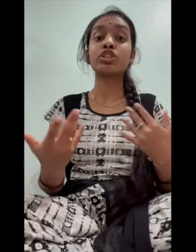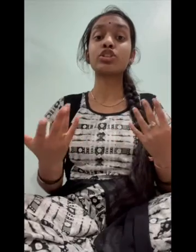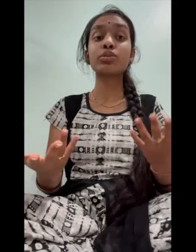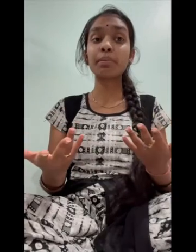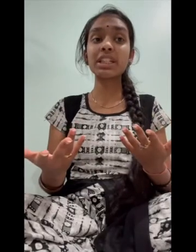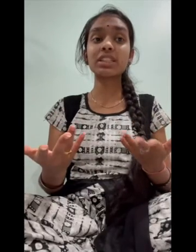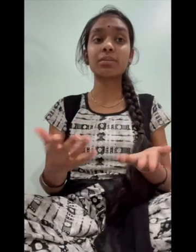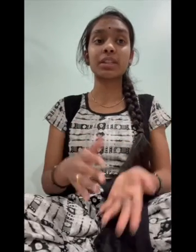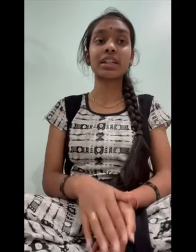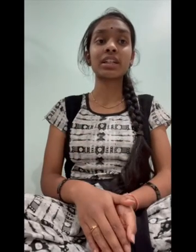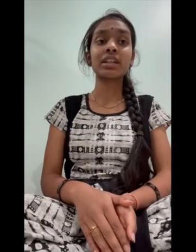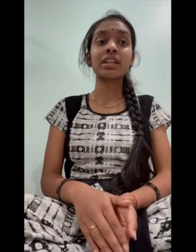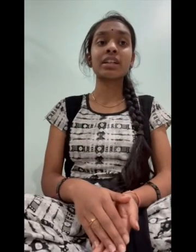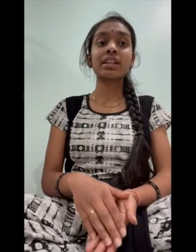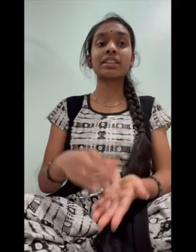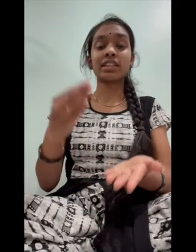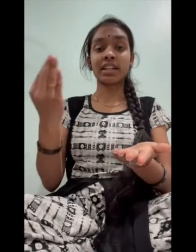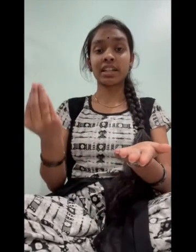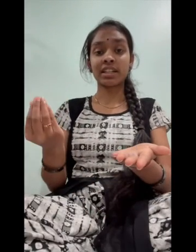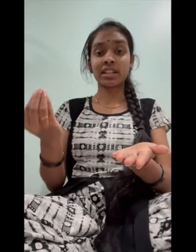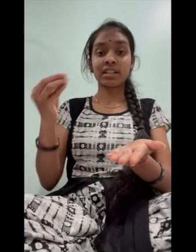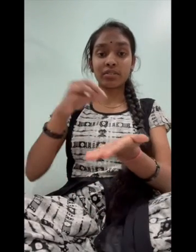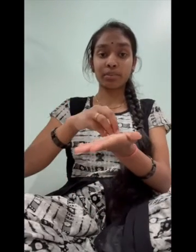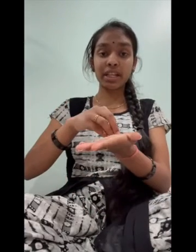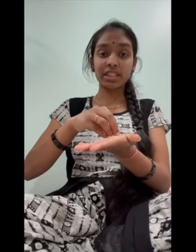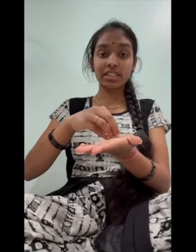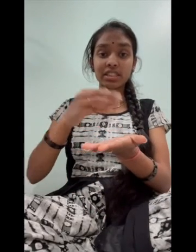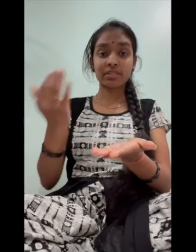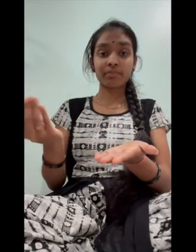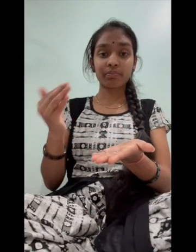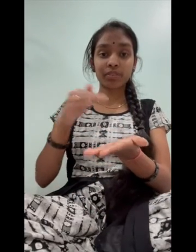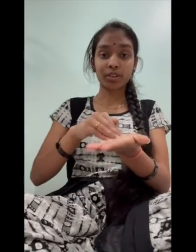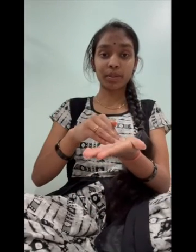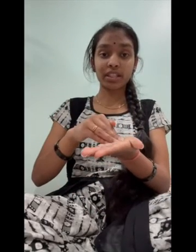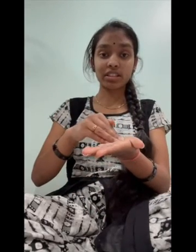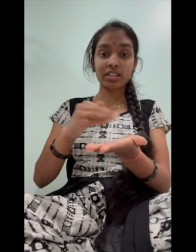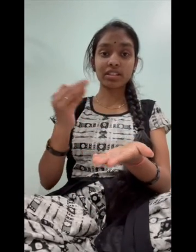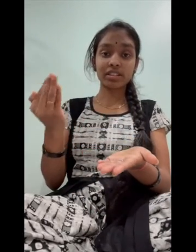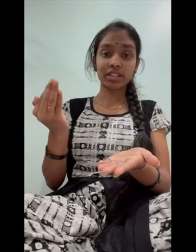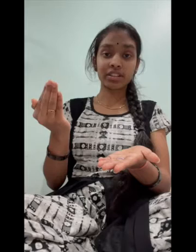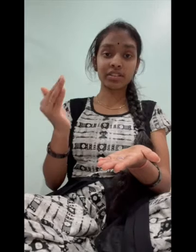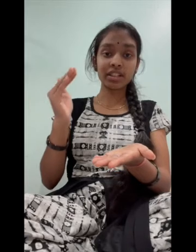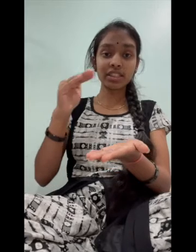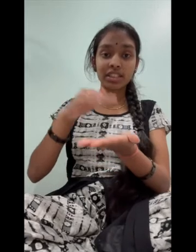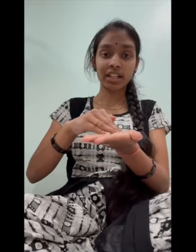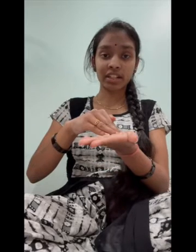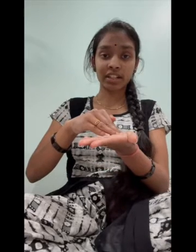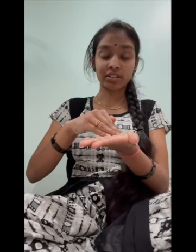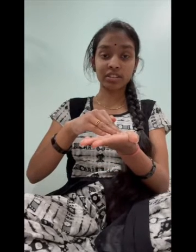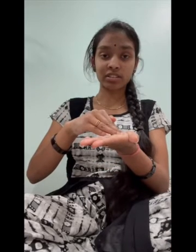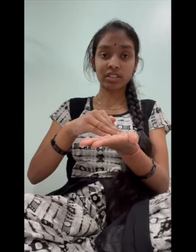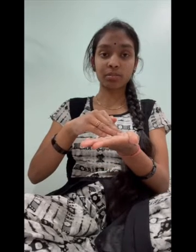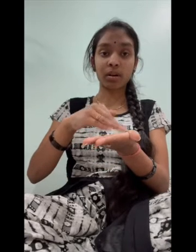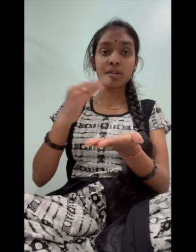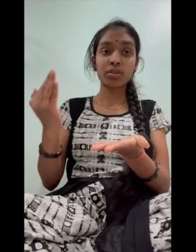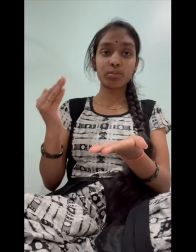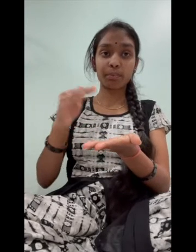to repeat something, you could say, repeat, repeat. So you do this, and it goes down to your palm.